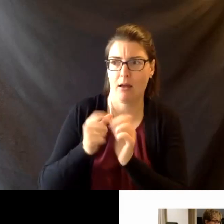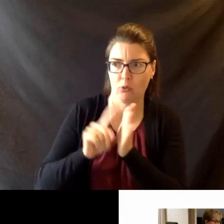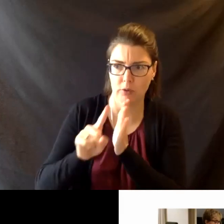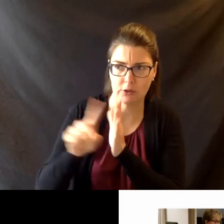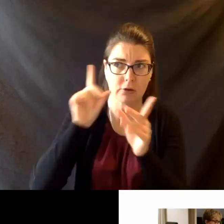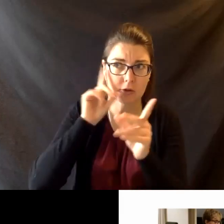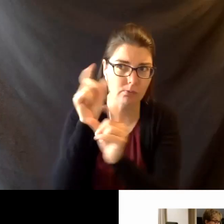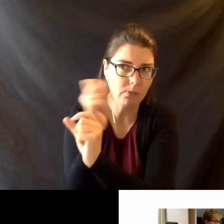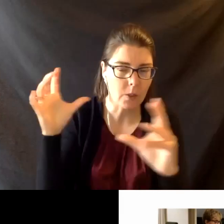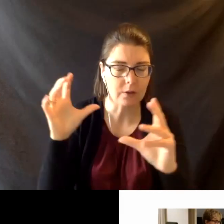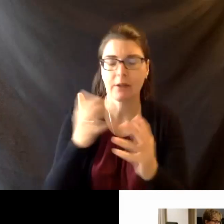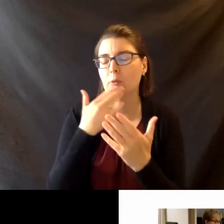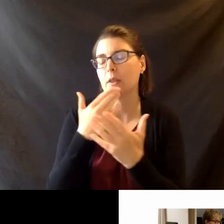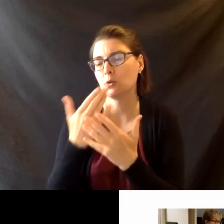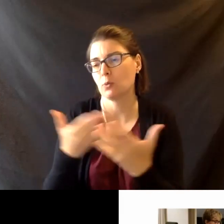to Susan and colleagues